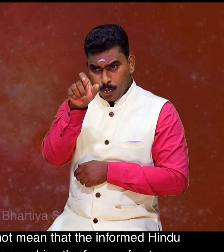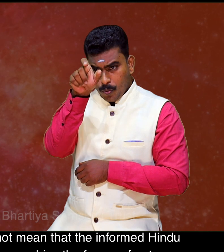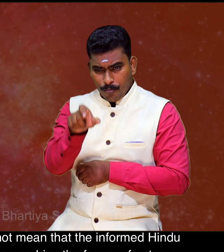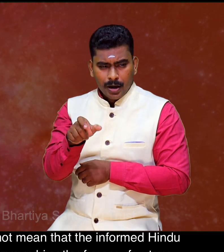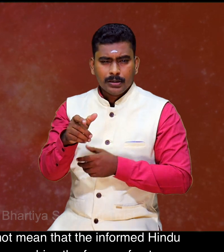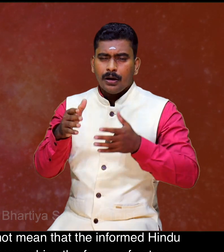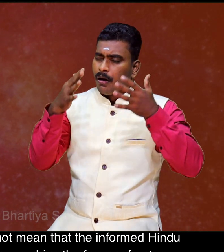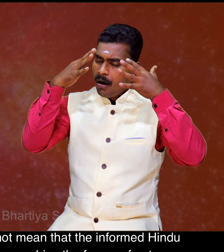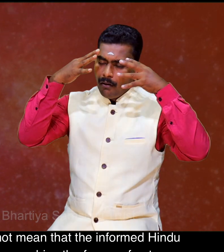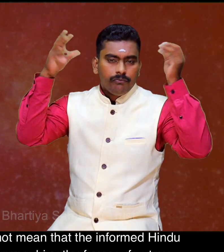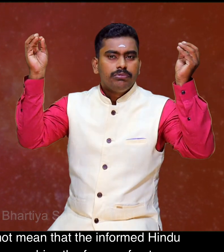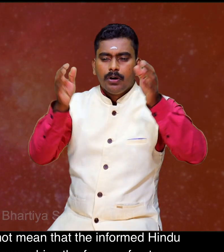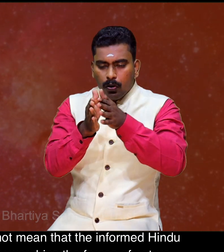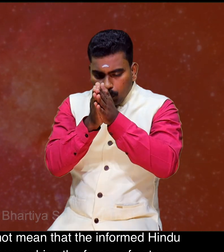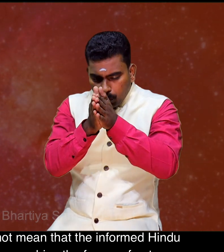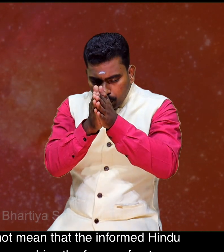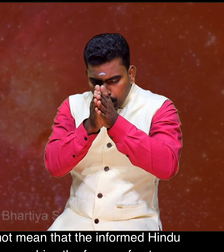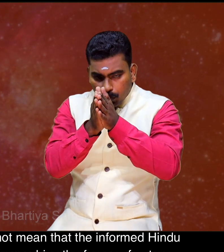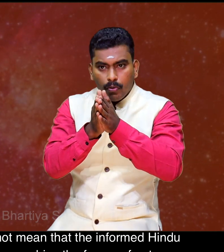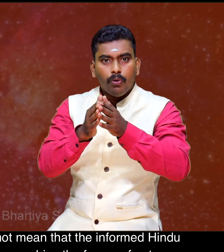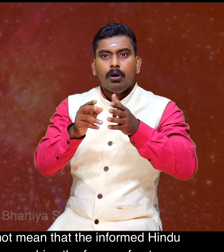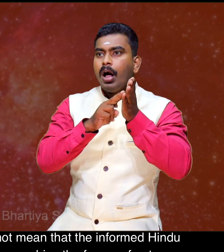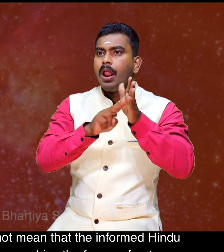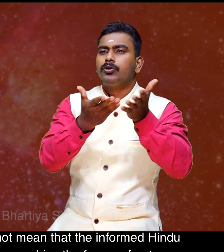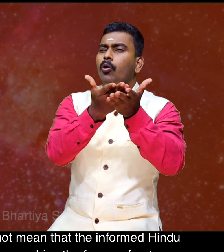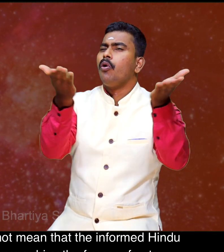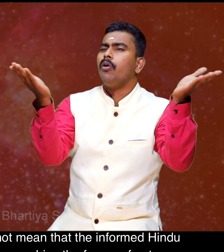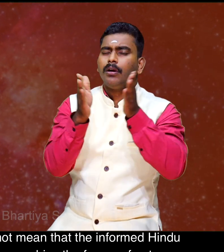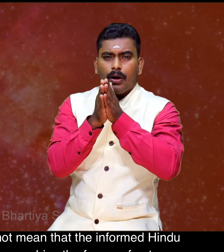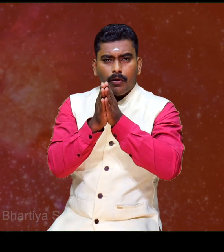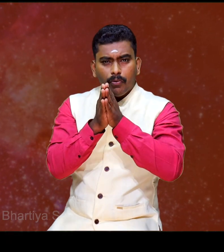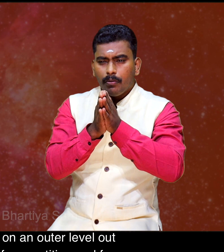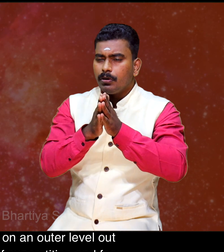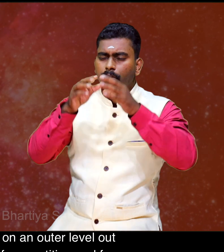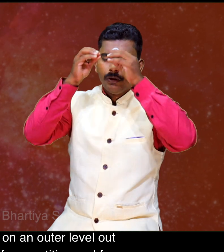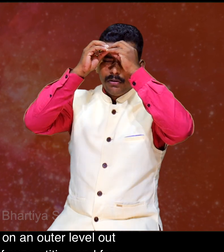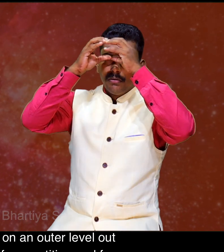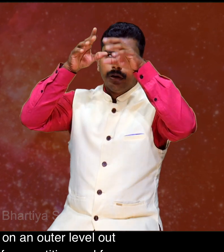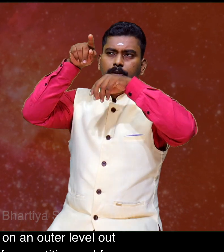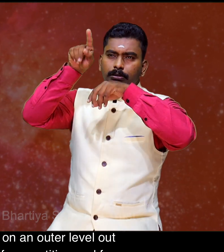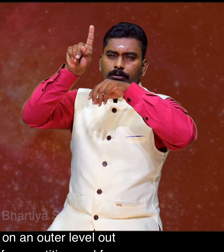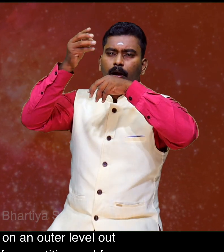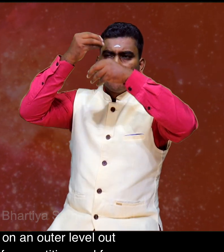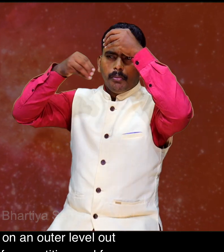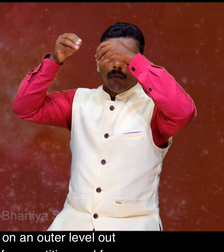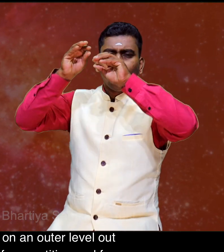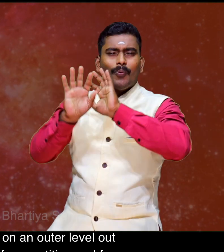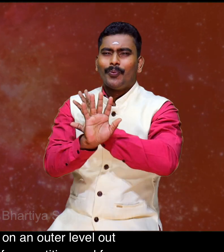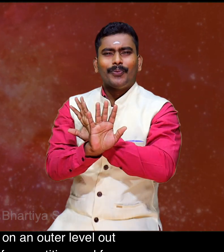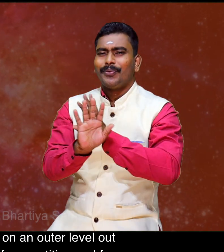the informed Hindu mindlessly worships the forces of nature on an outer level out of superstition and